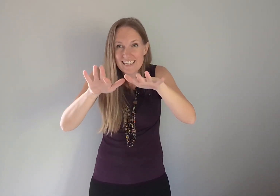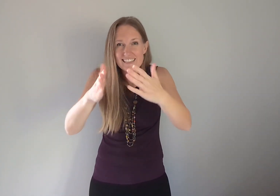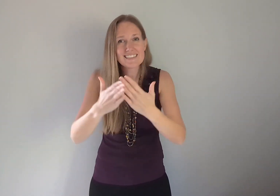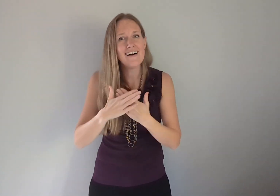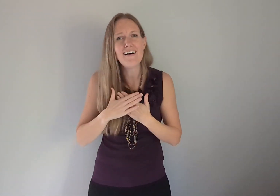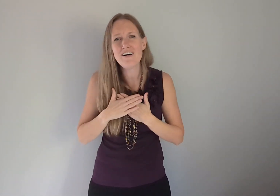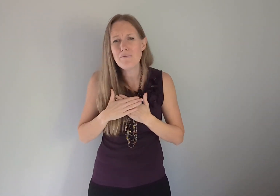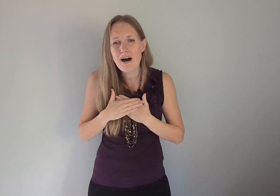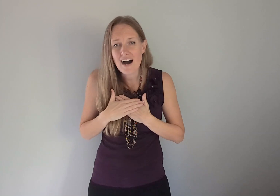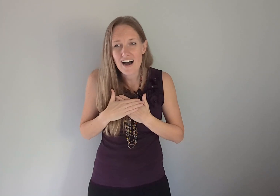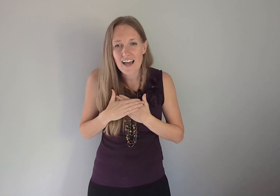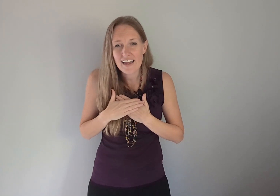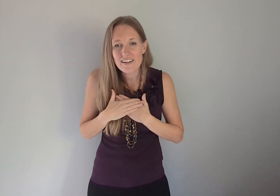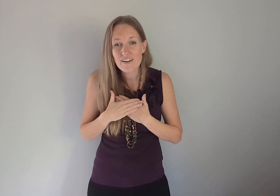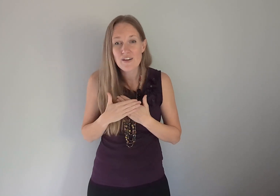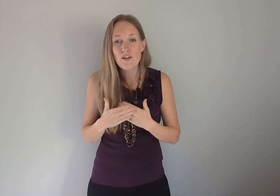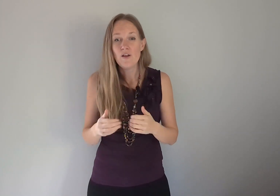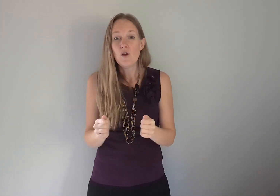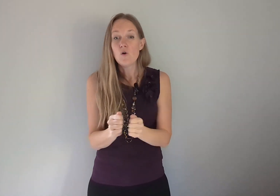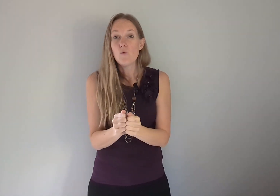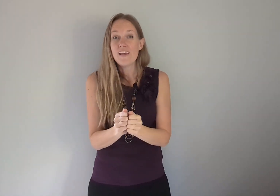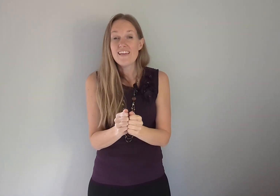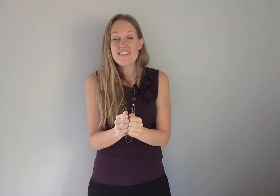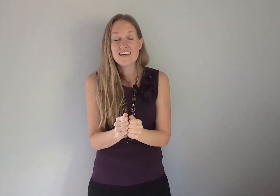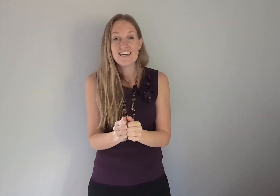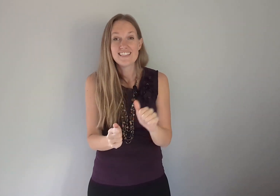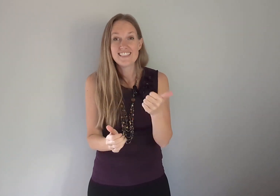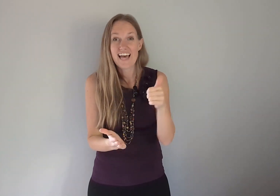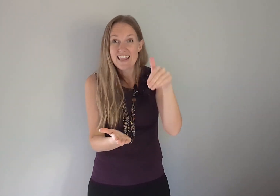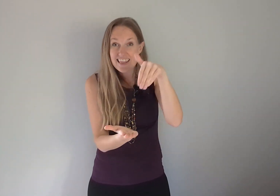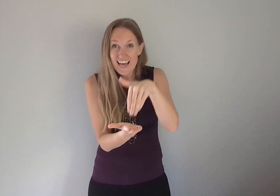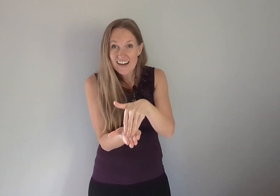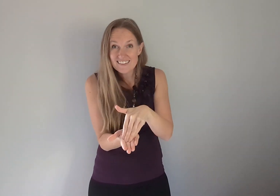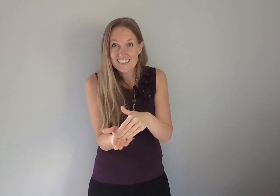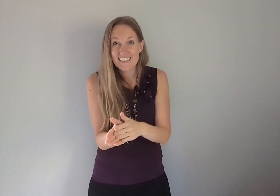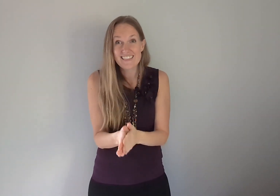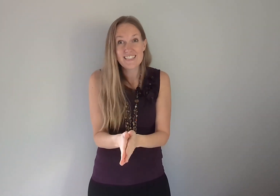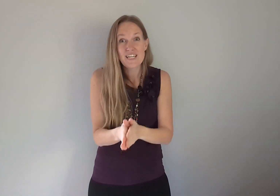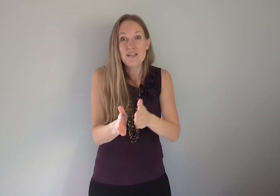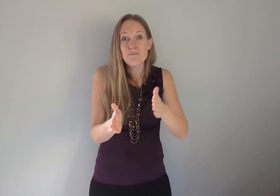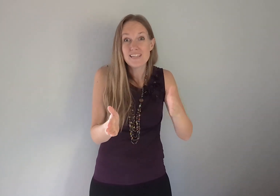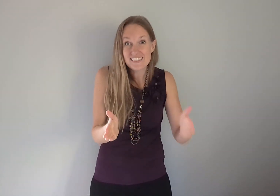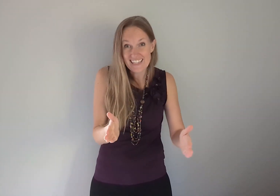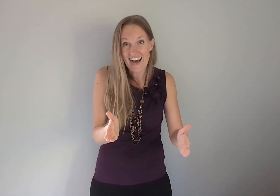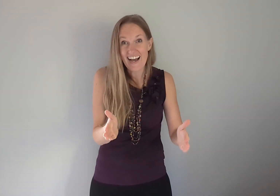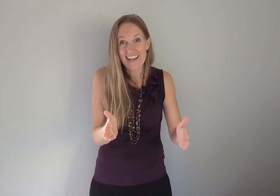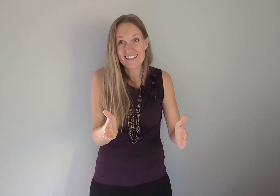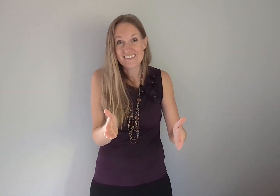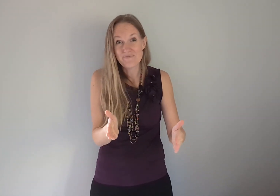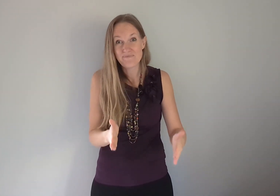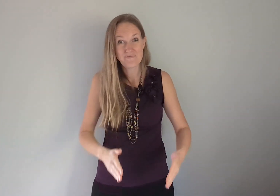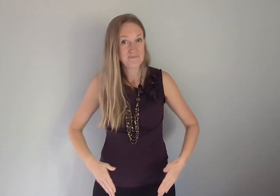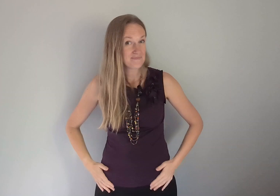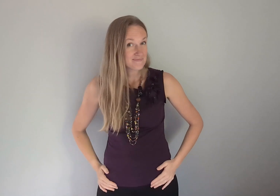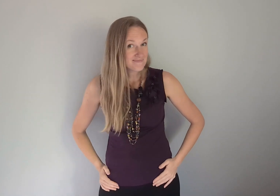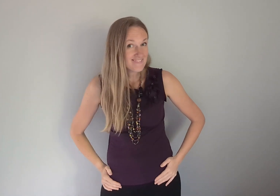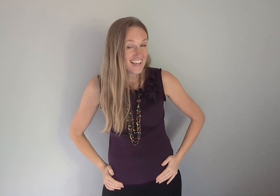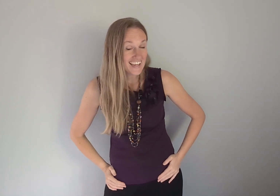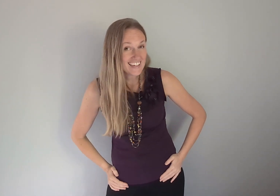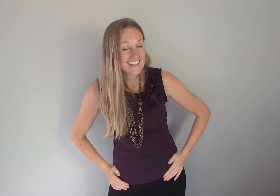blessings all mine with 10,000 beside. Okay, and